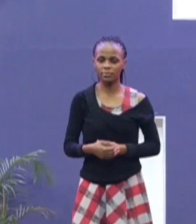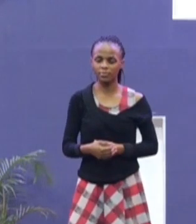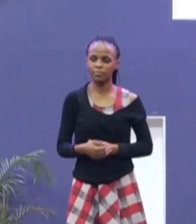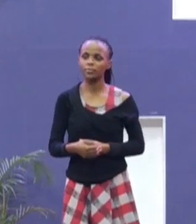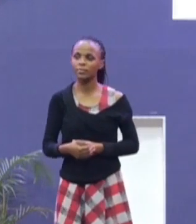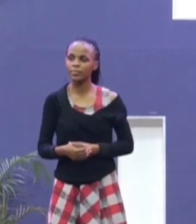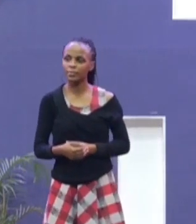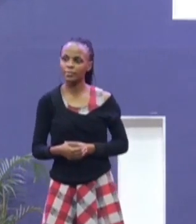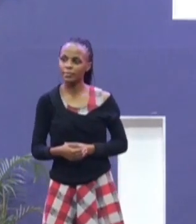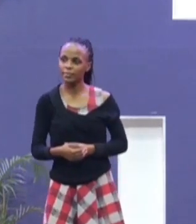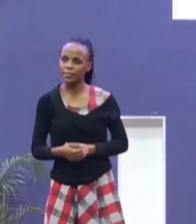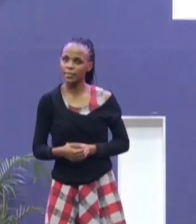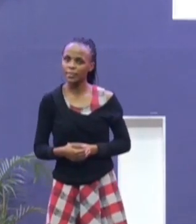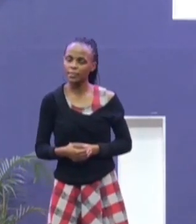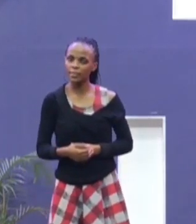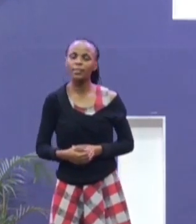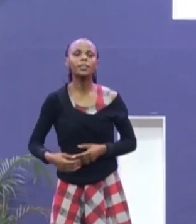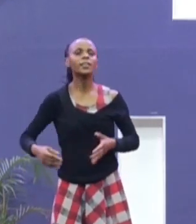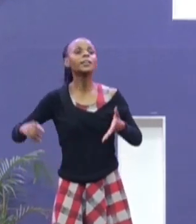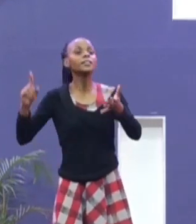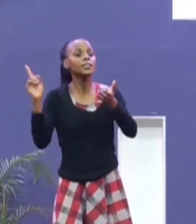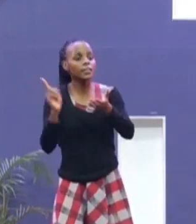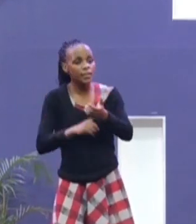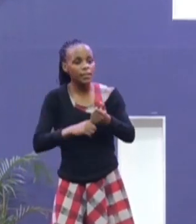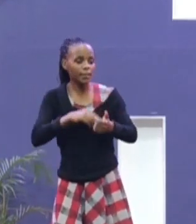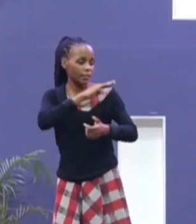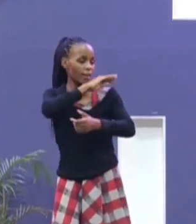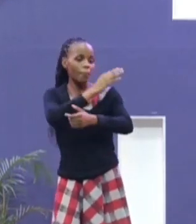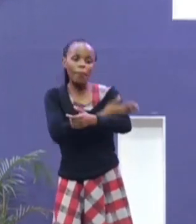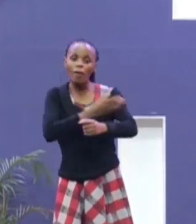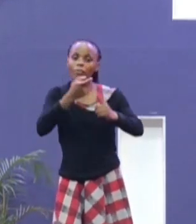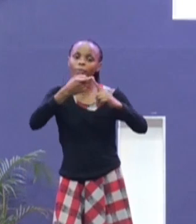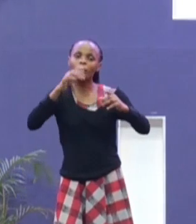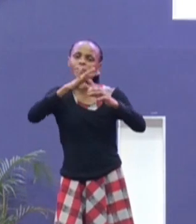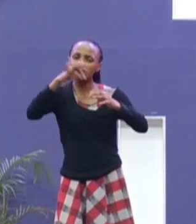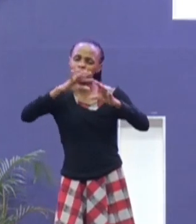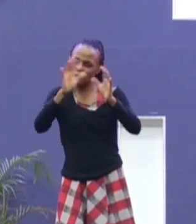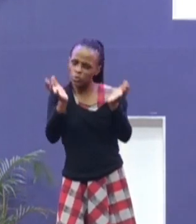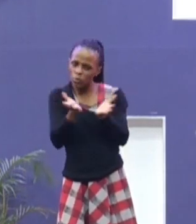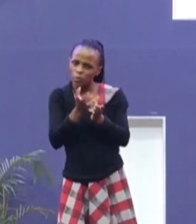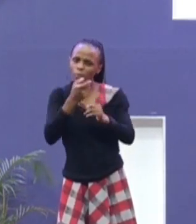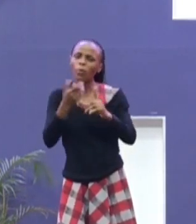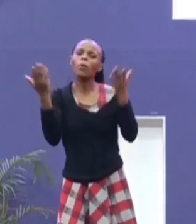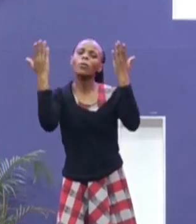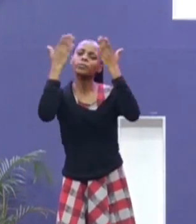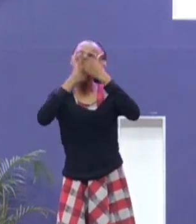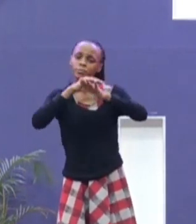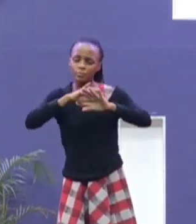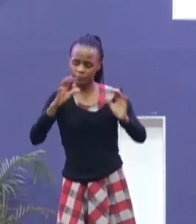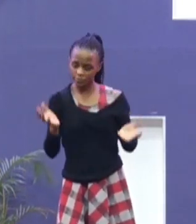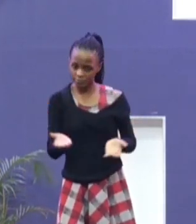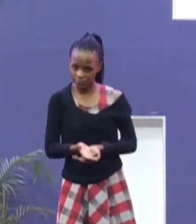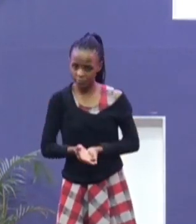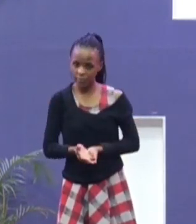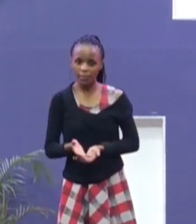They gain power in the spiritual realm from the dark world. Ne beyongera ofuna amaanyi mu nsi ey'omwoyo ey'ekizikiza. And